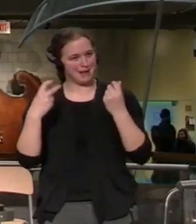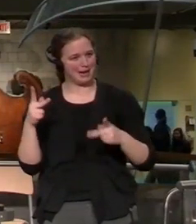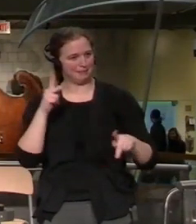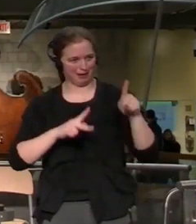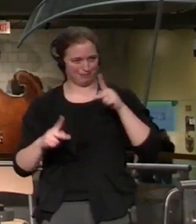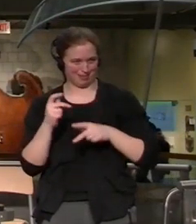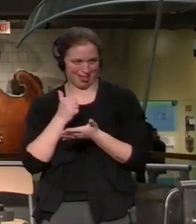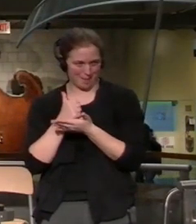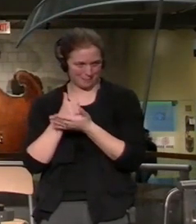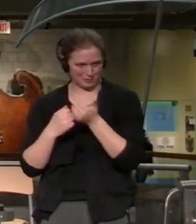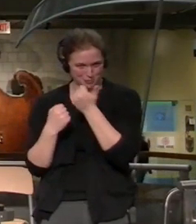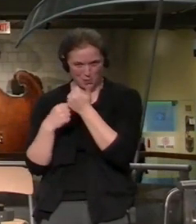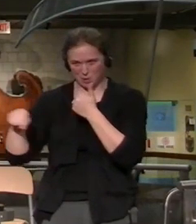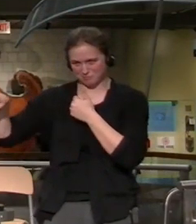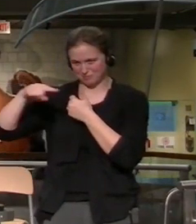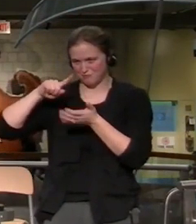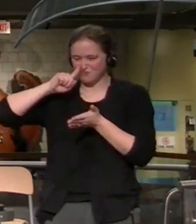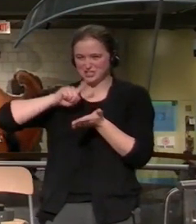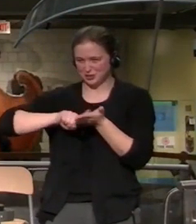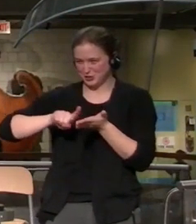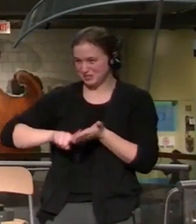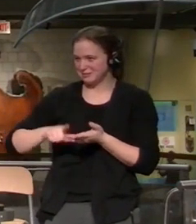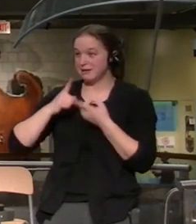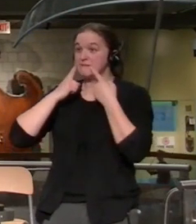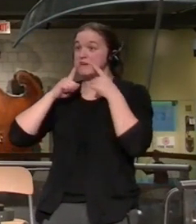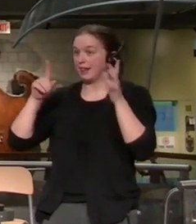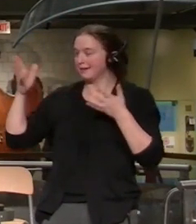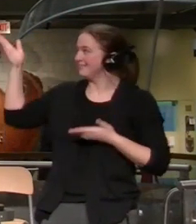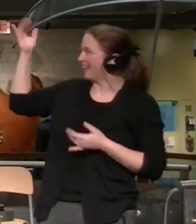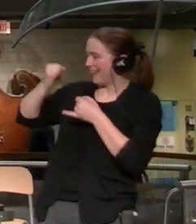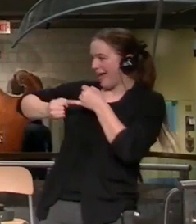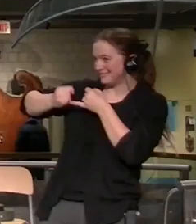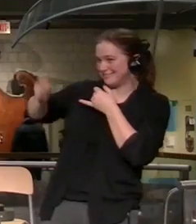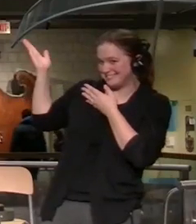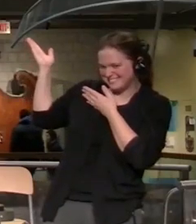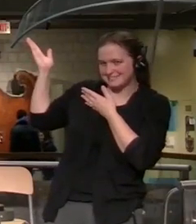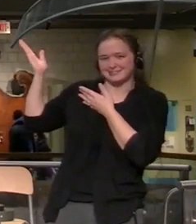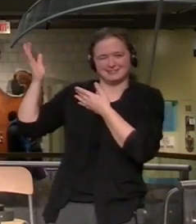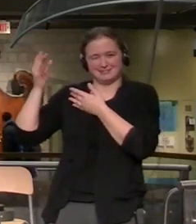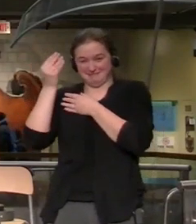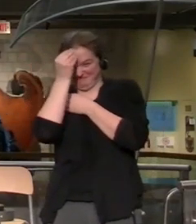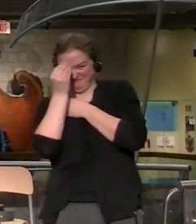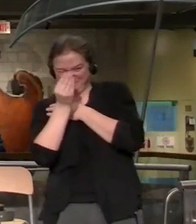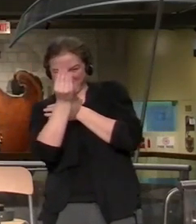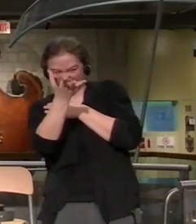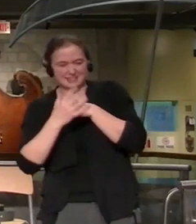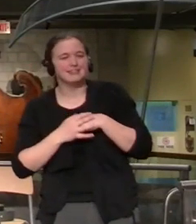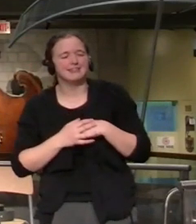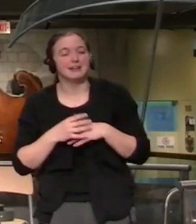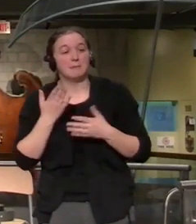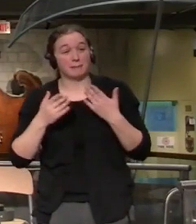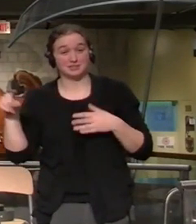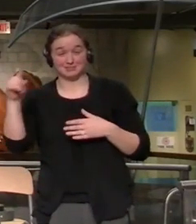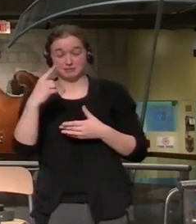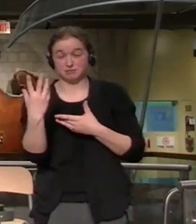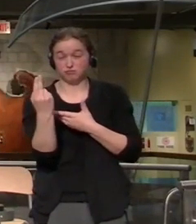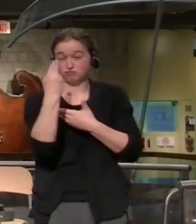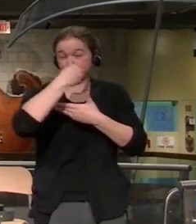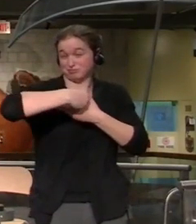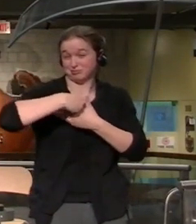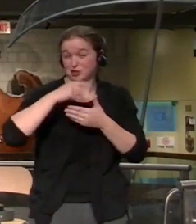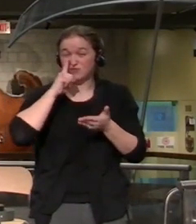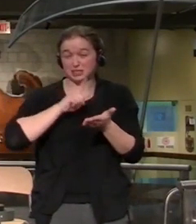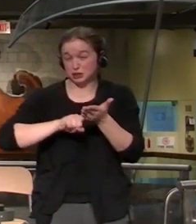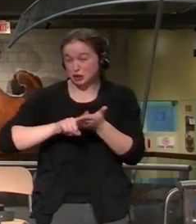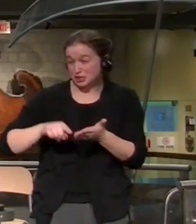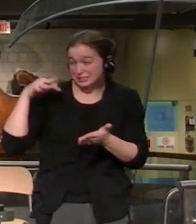beyond. And finally, quick little plug, if you would like to be in one of our research studies, we're recruiting adolescents who are 13 to 14